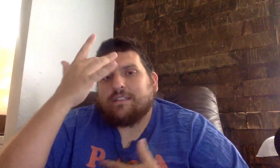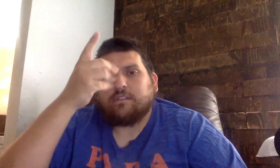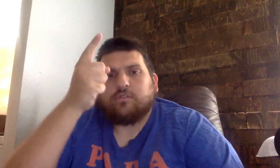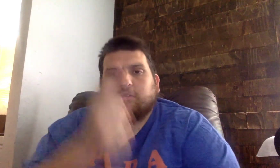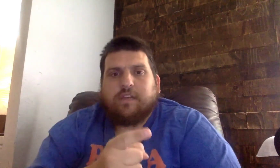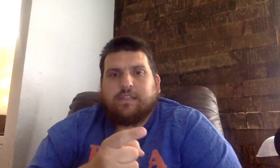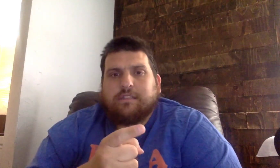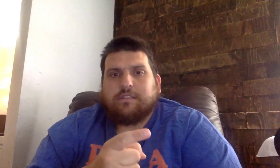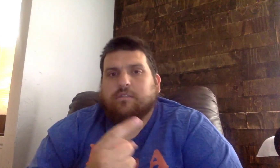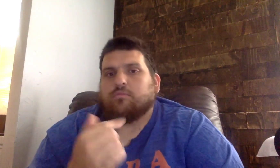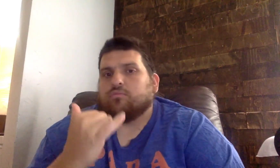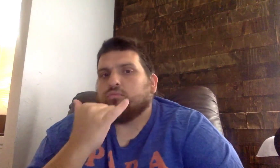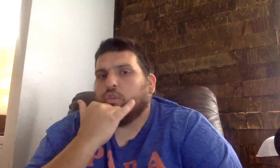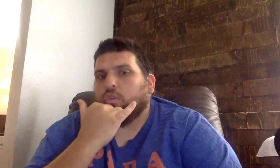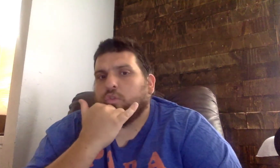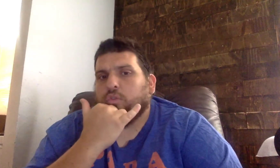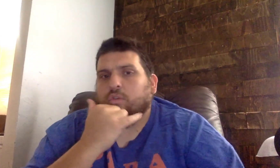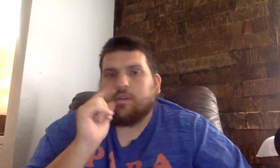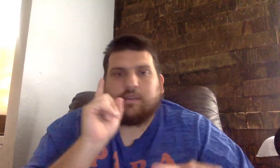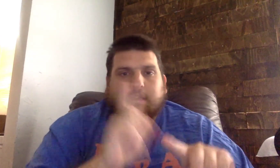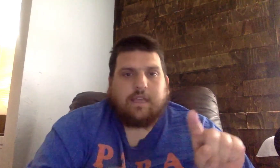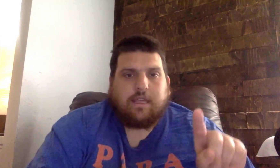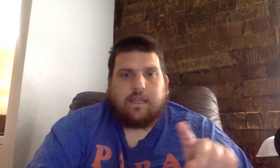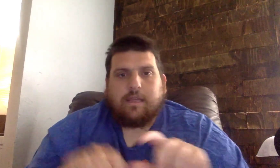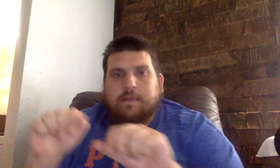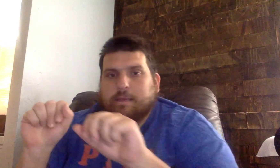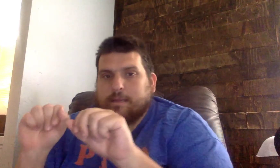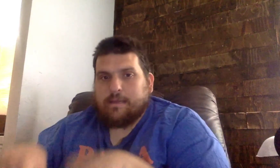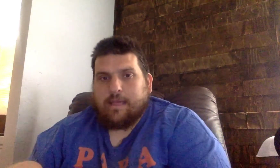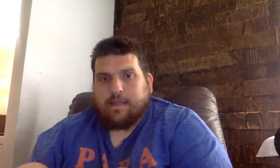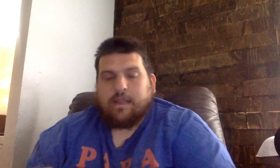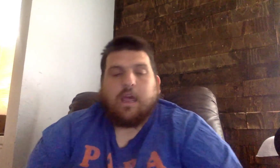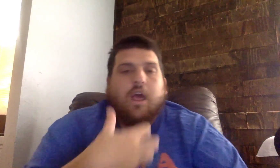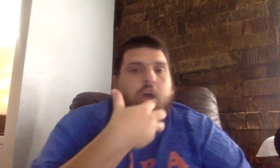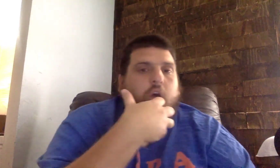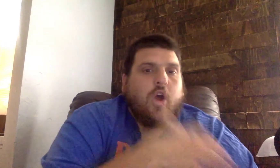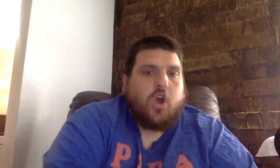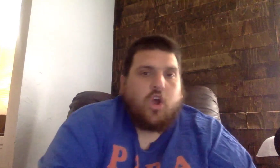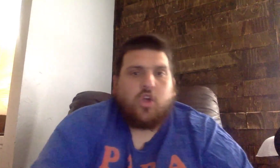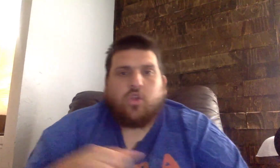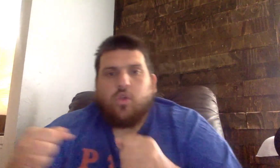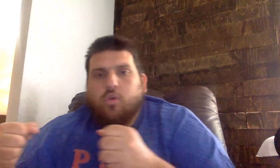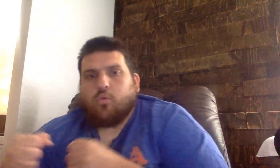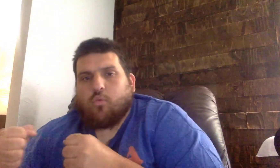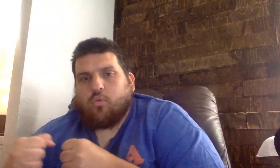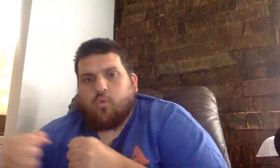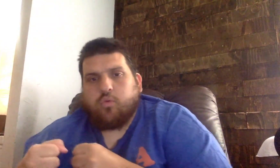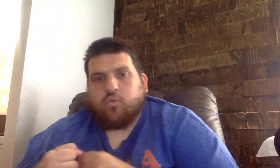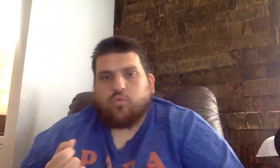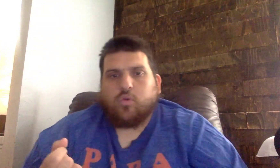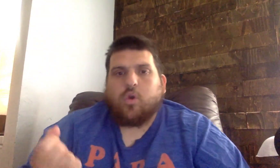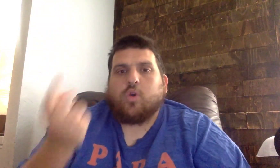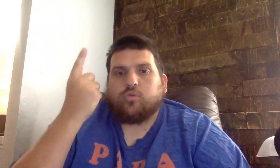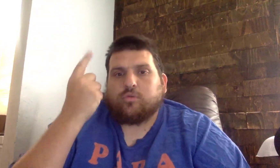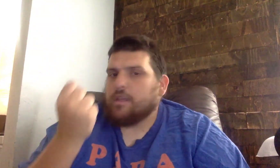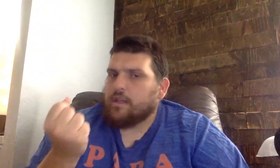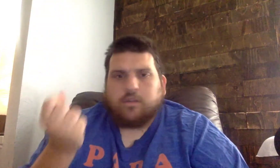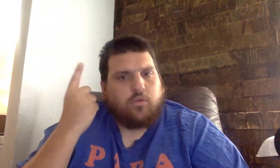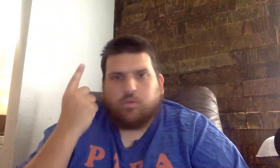sick, right, wrong, can't, can, hot, cold,